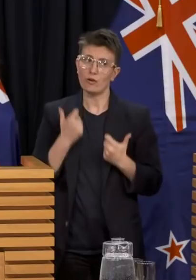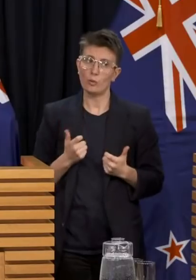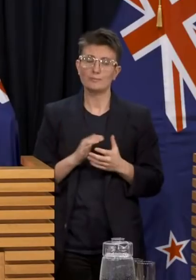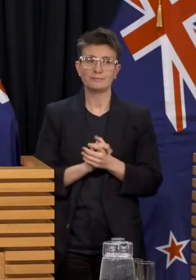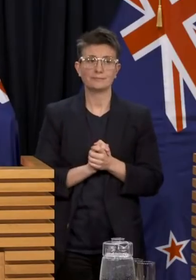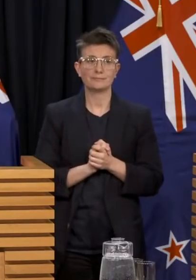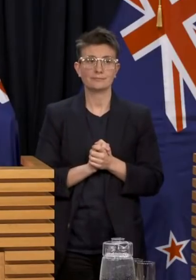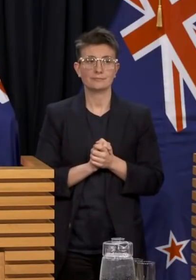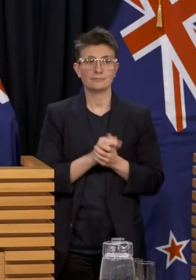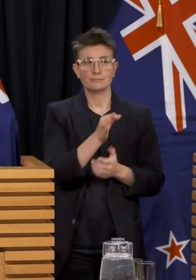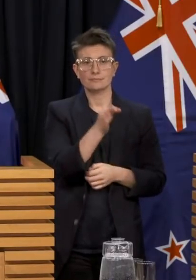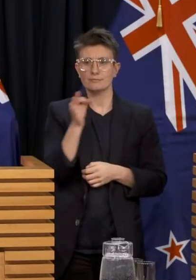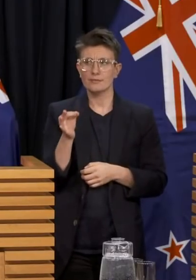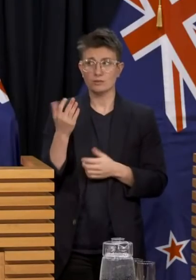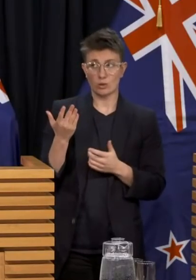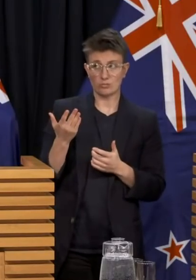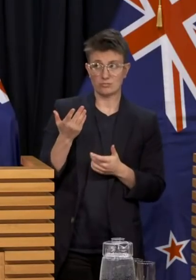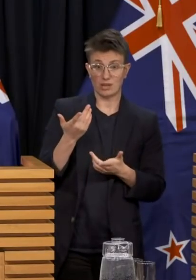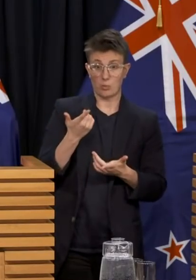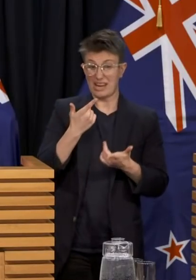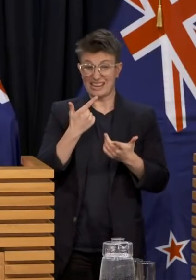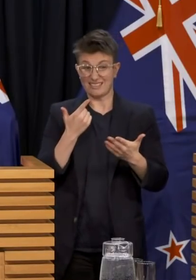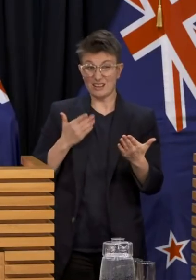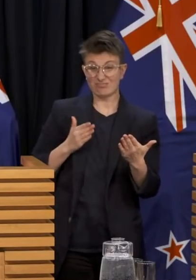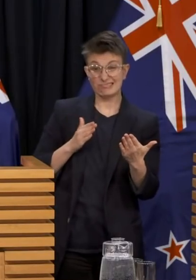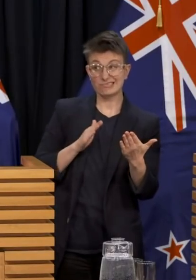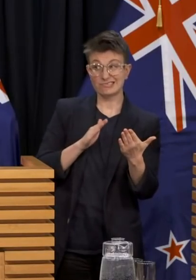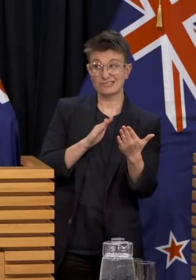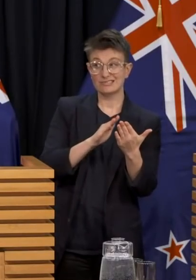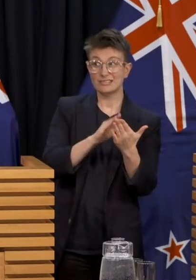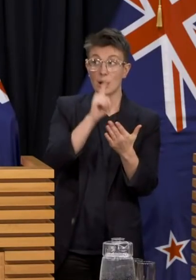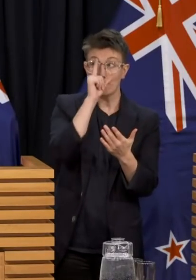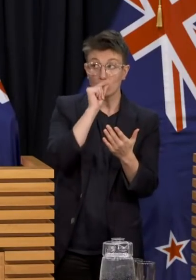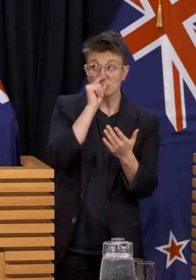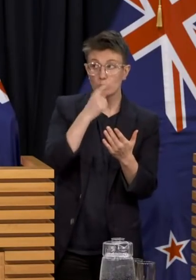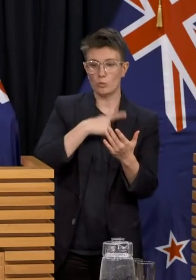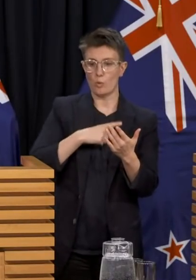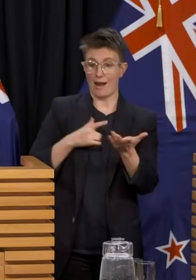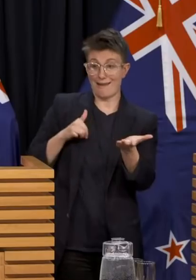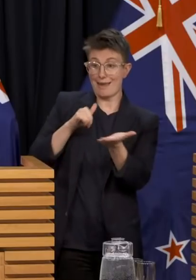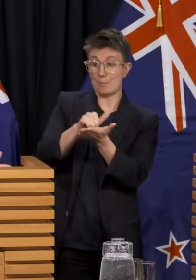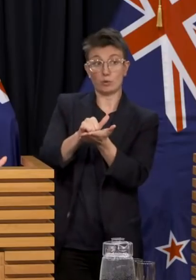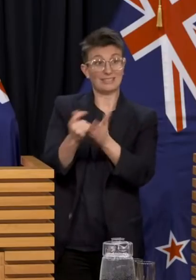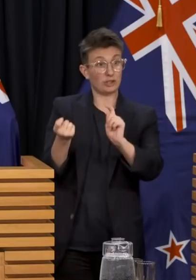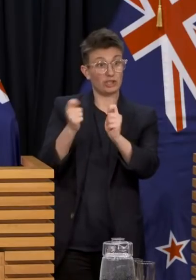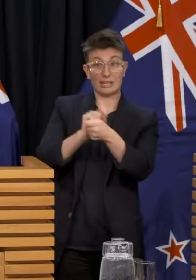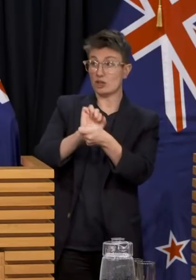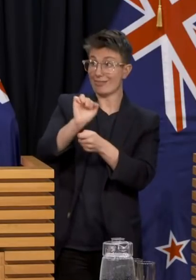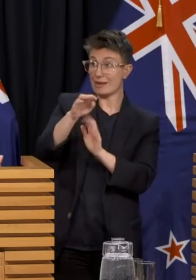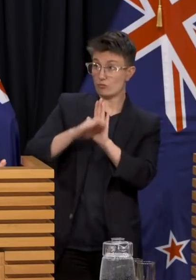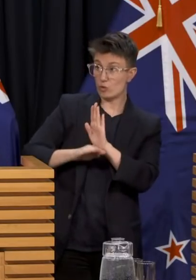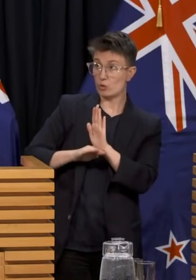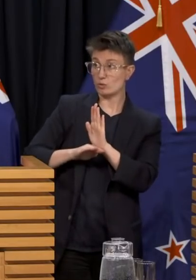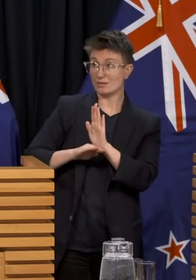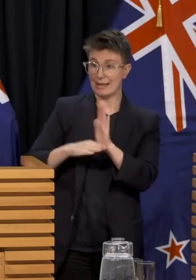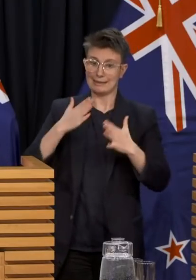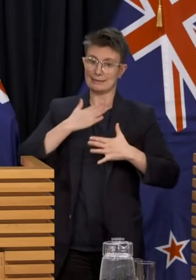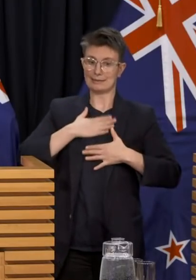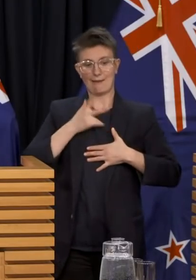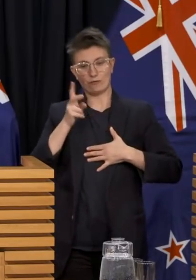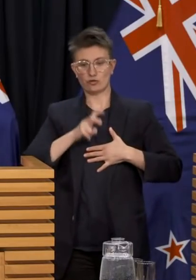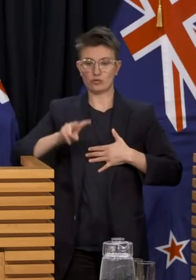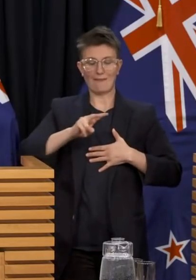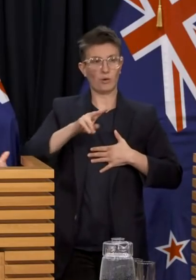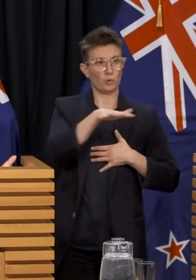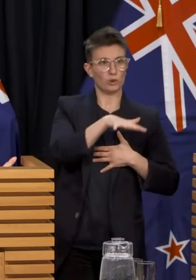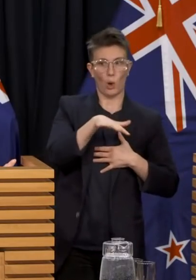Does this move us any closer to getting to a bubble, the fact that airports are making these safe travel zones? Oh, it's one part of many elements that need to be